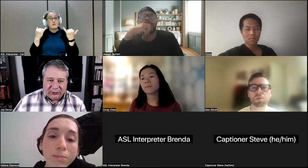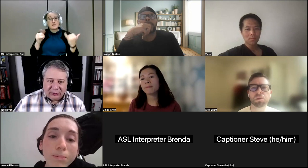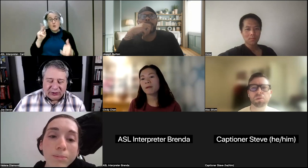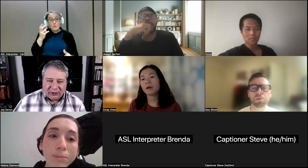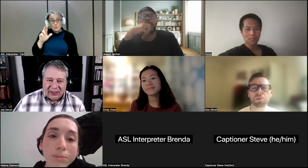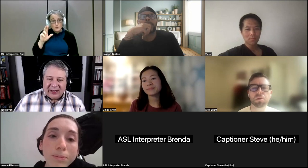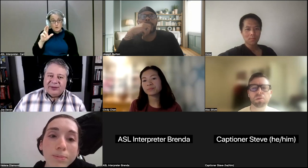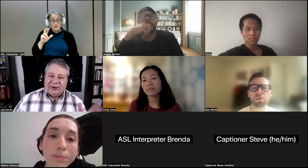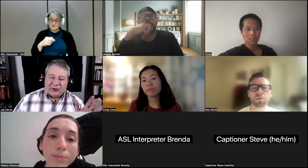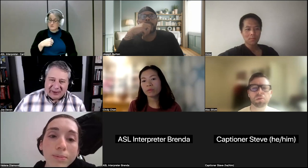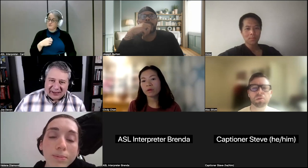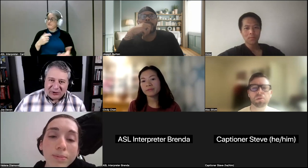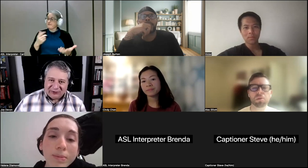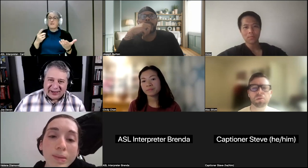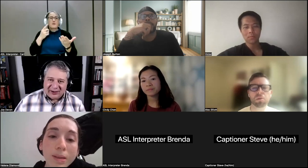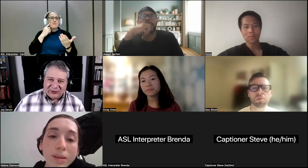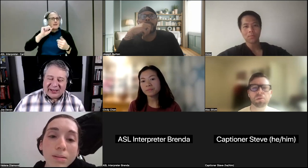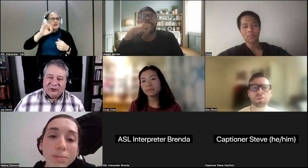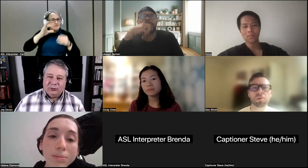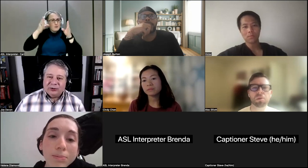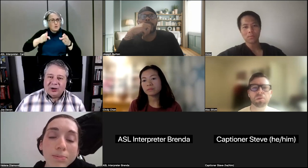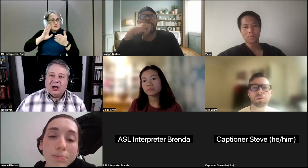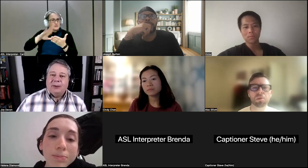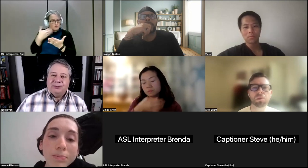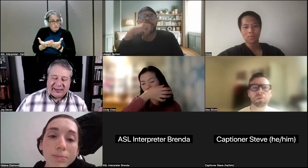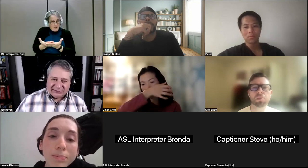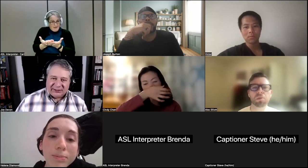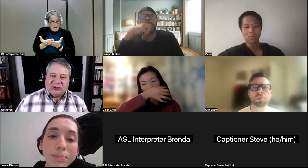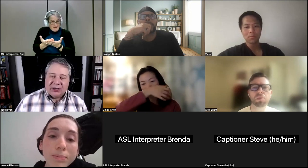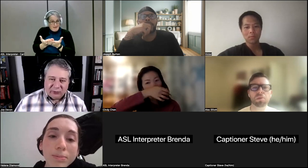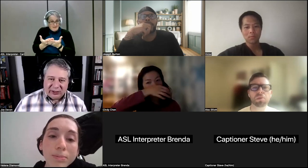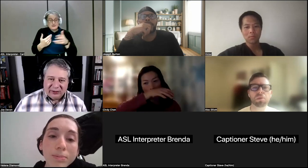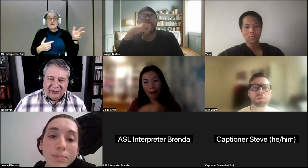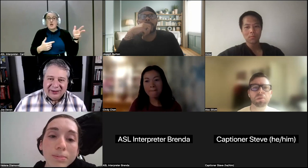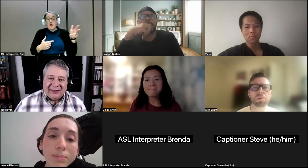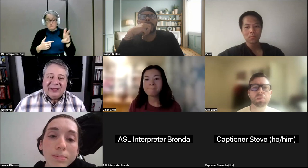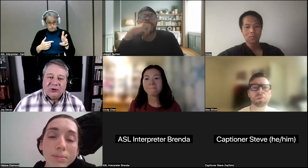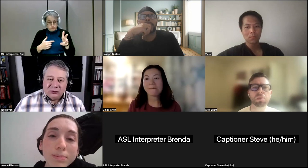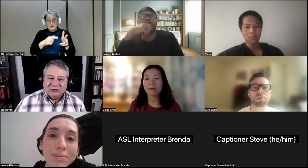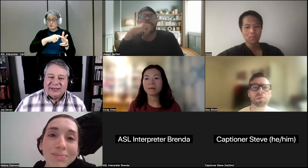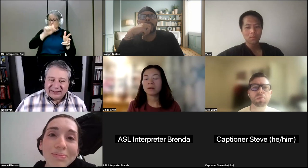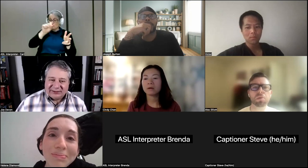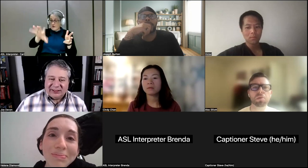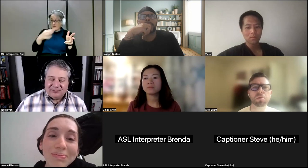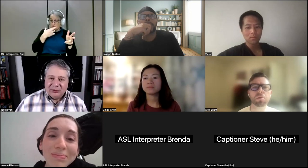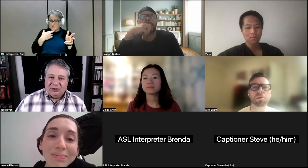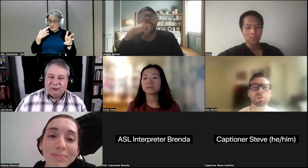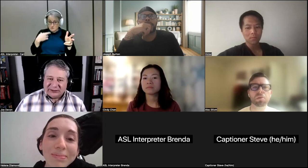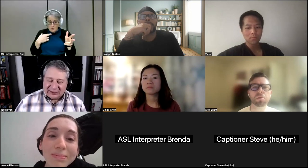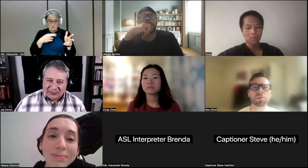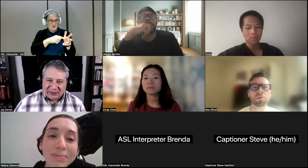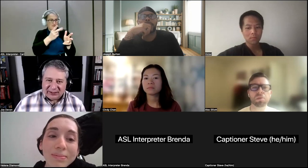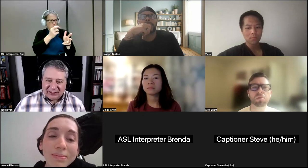their Uber and then they're in a bad part of town and Uber updates their software and they don't test it